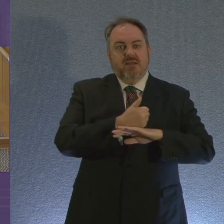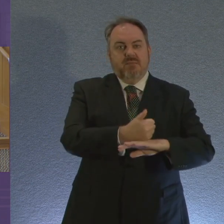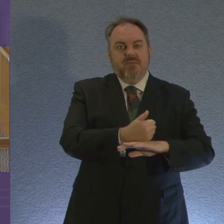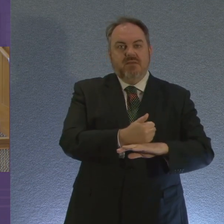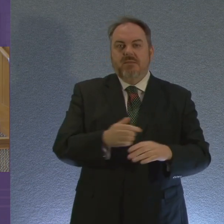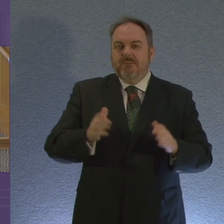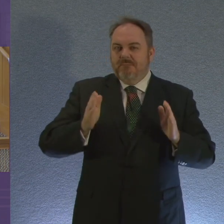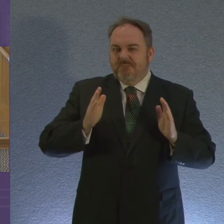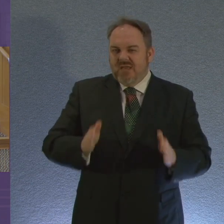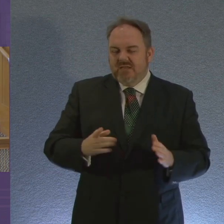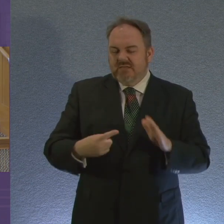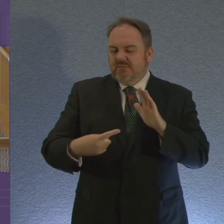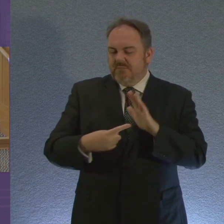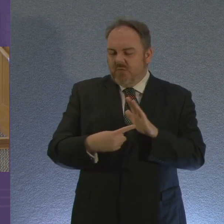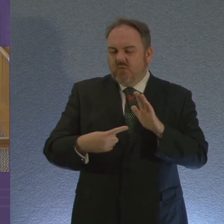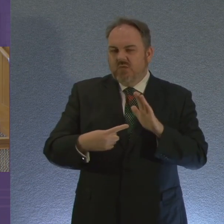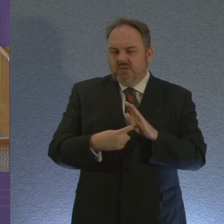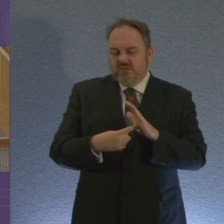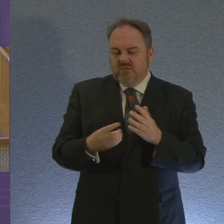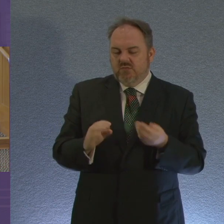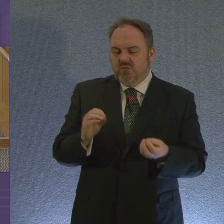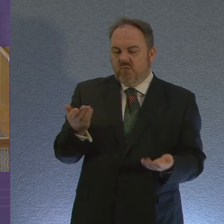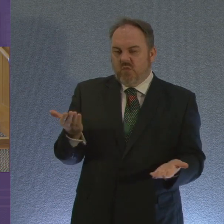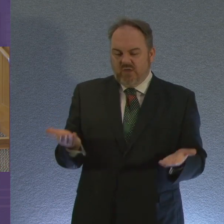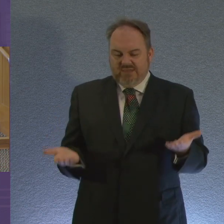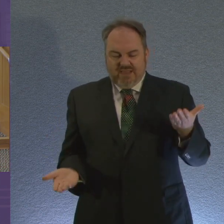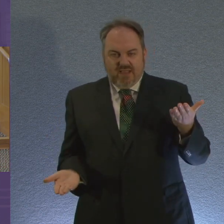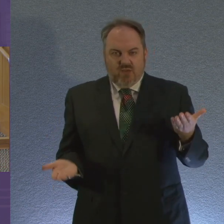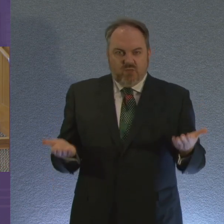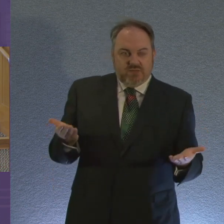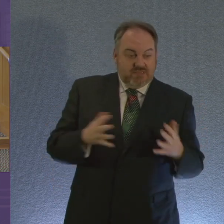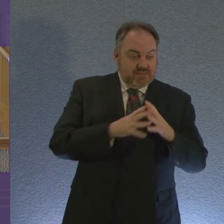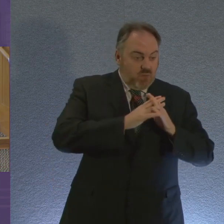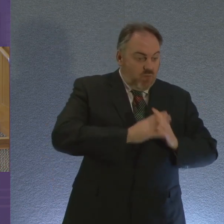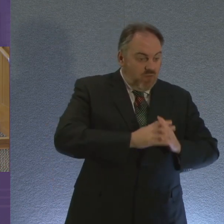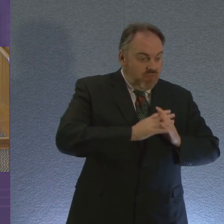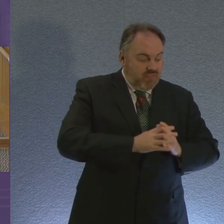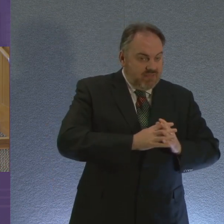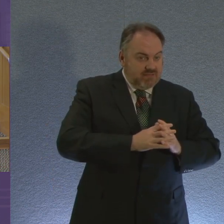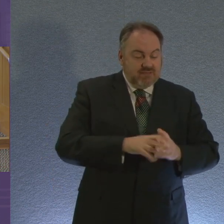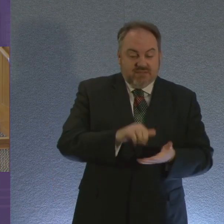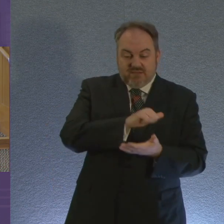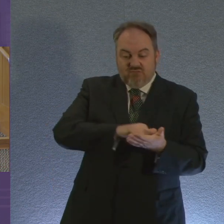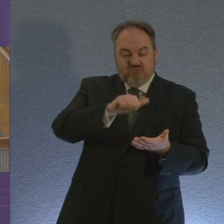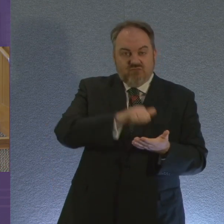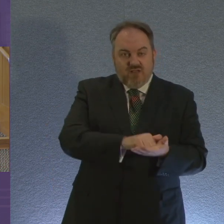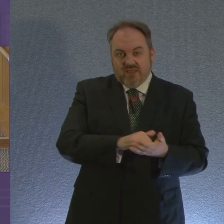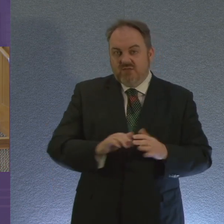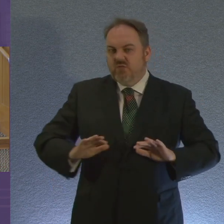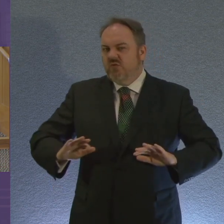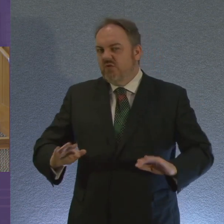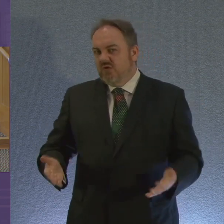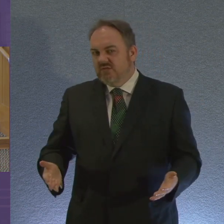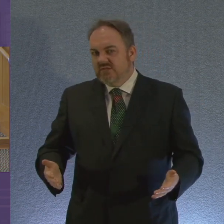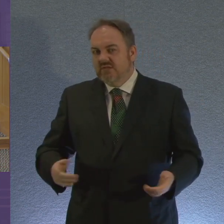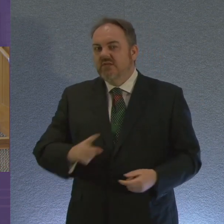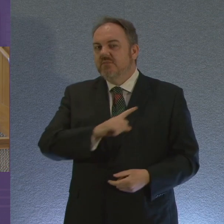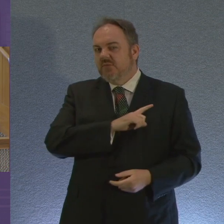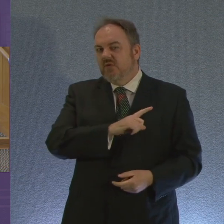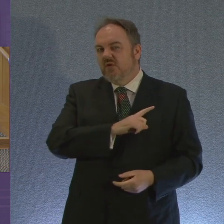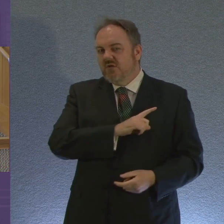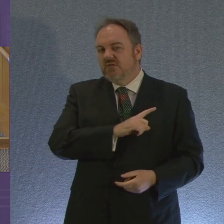vigorously and rigorously apply to the examination of whether those proposals for extraordinary powers are required or not is a test